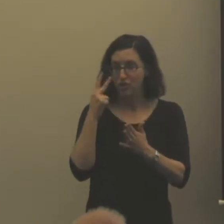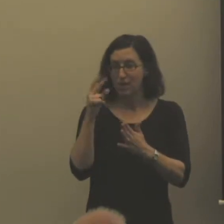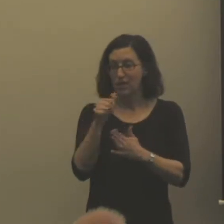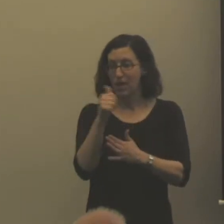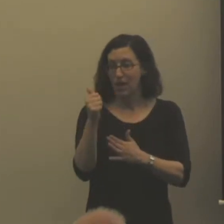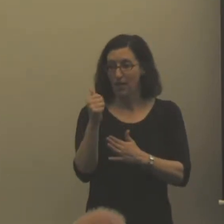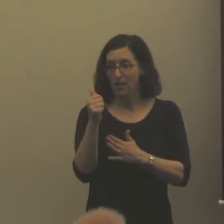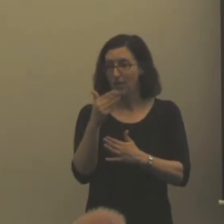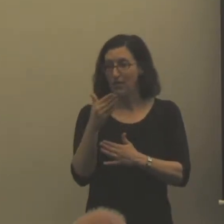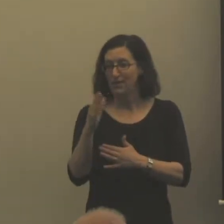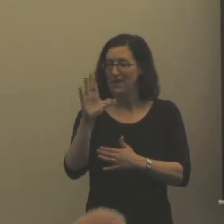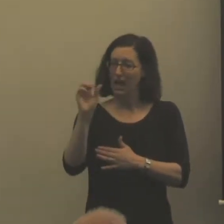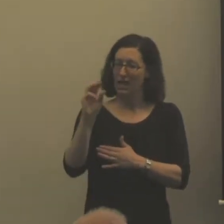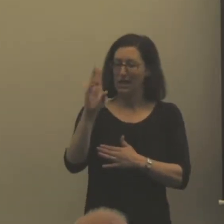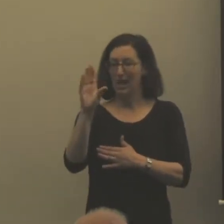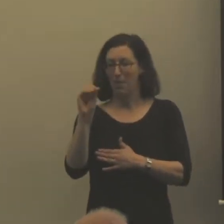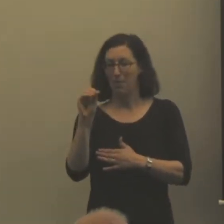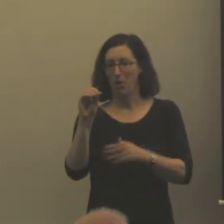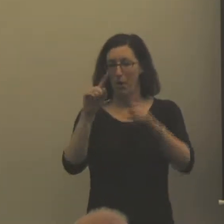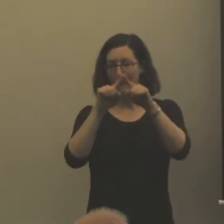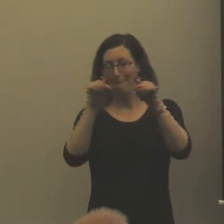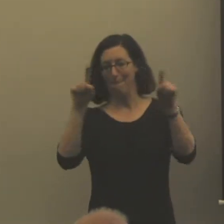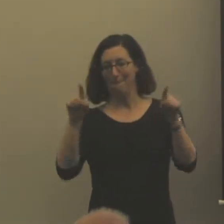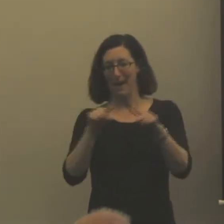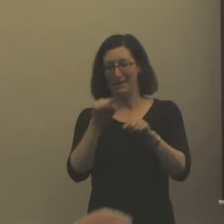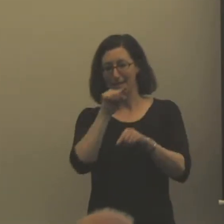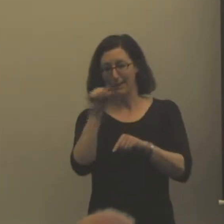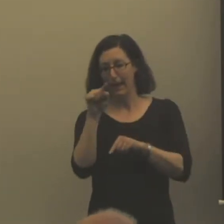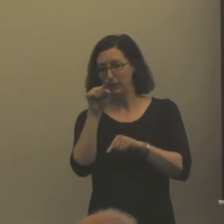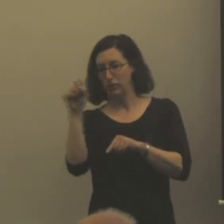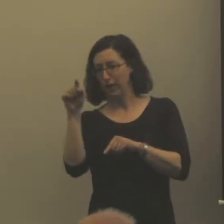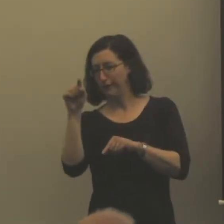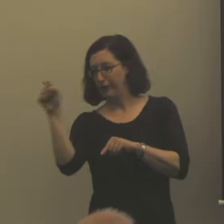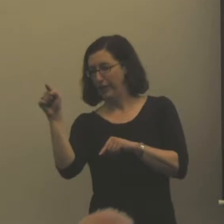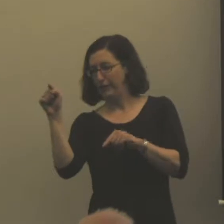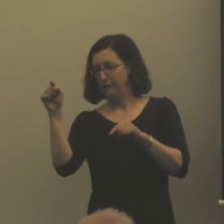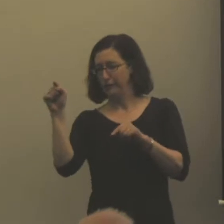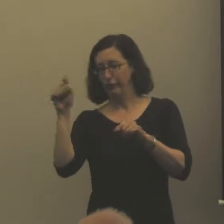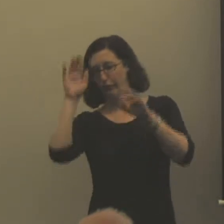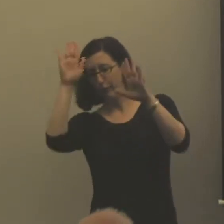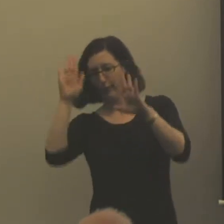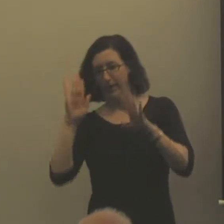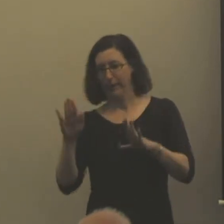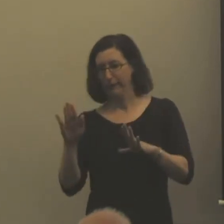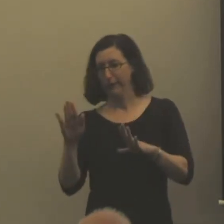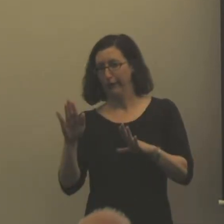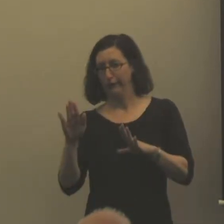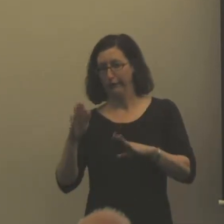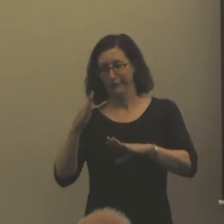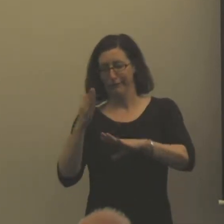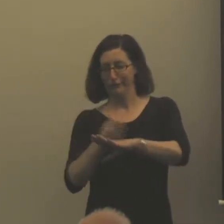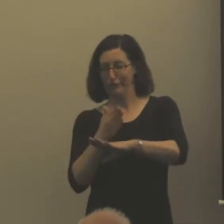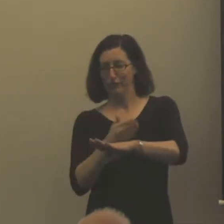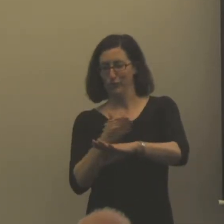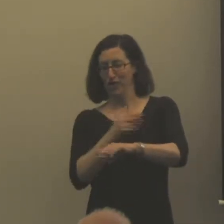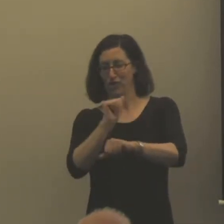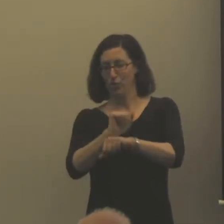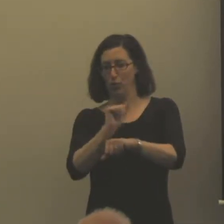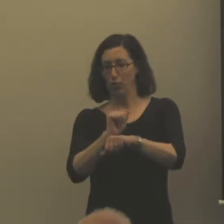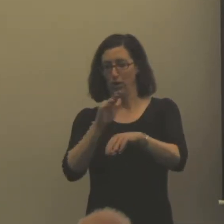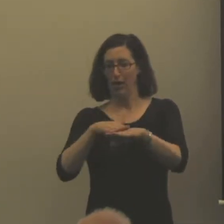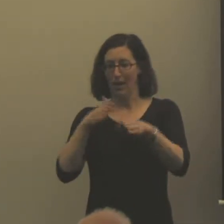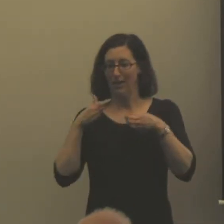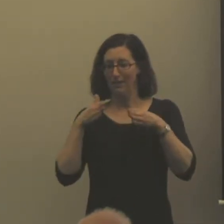things. Combo box quick menu -- greater. Traffic : construction work on main road today : Wednesday 21